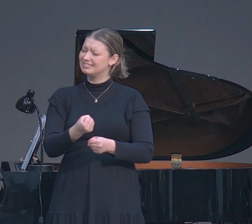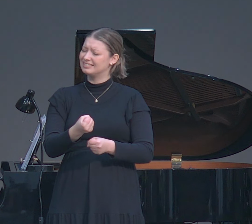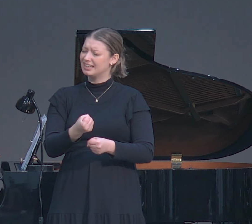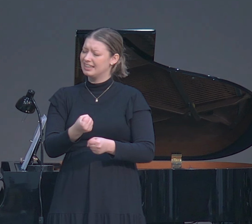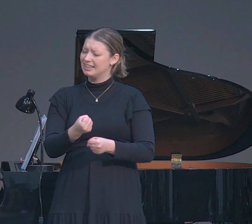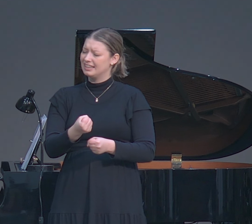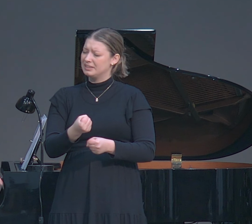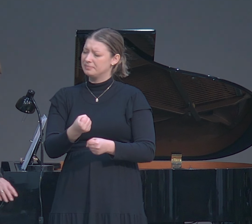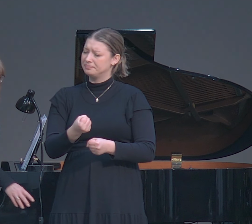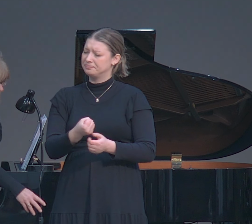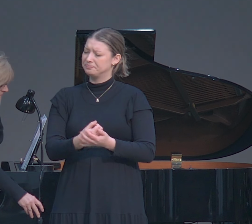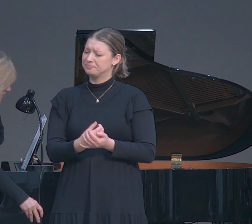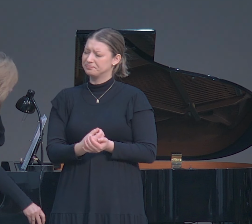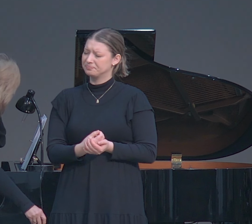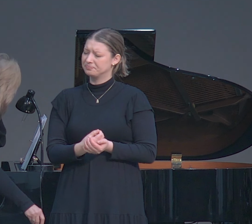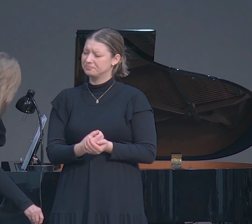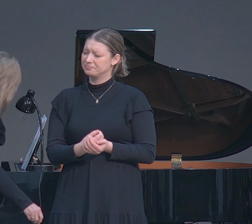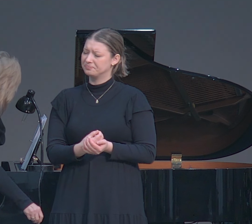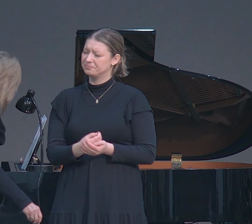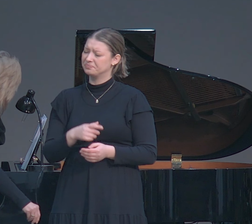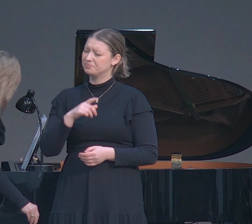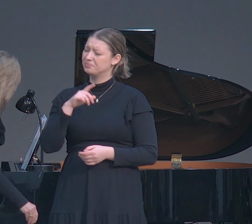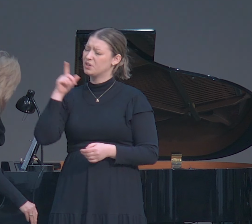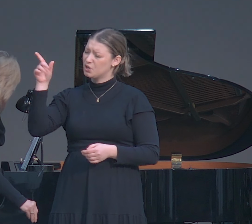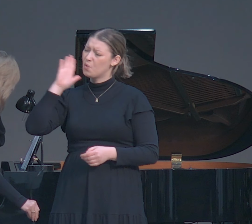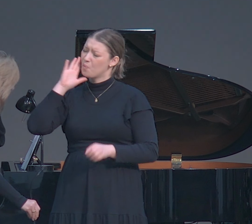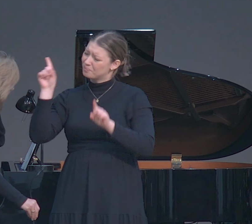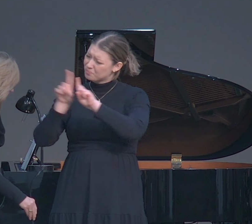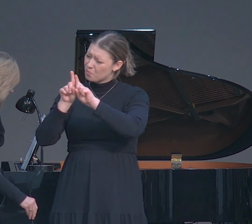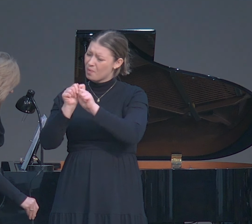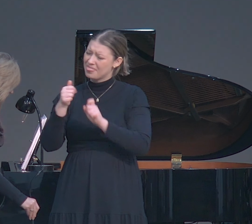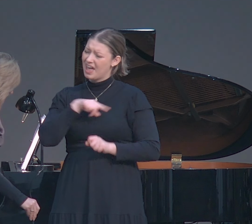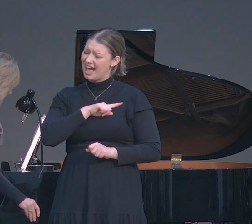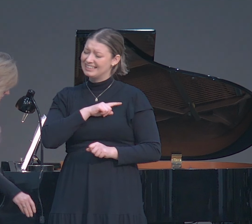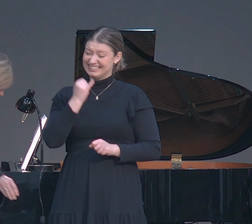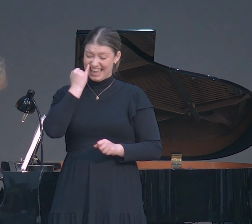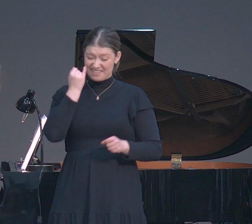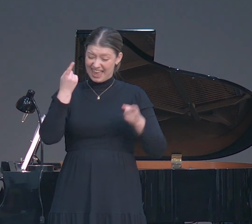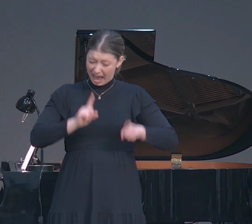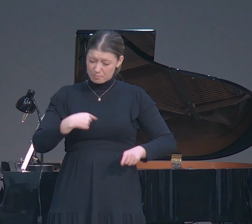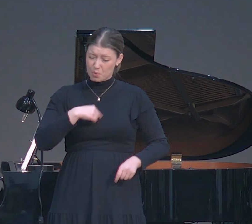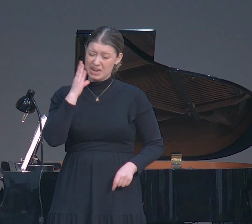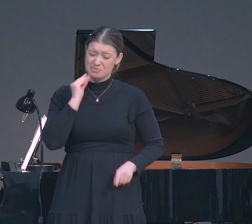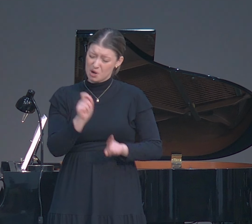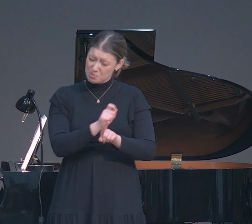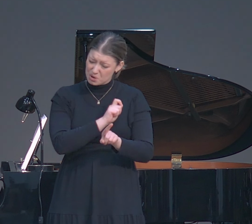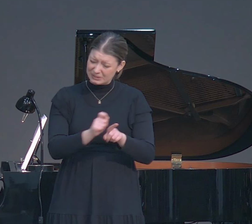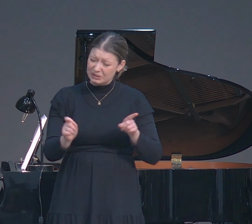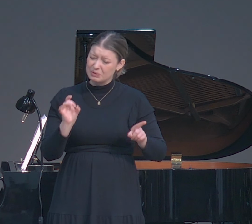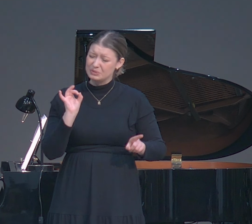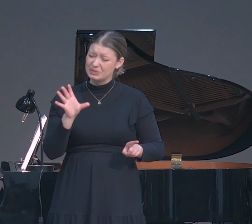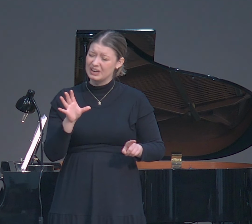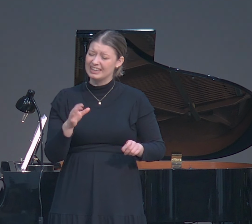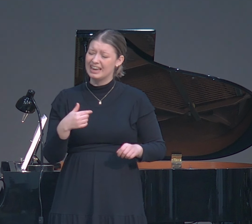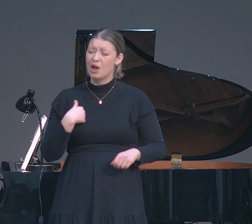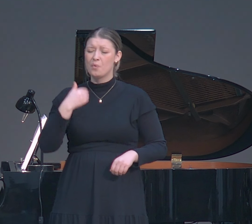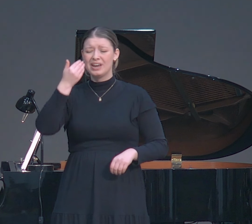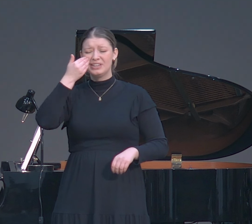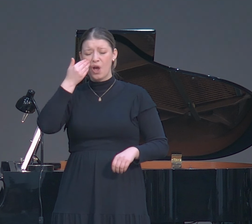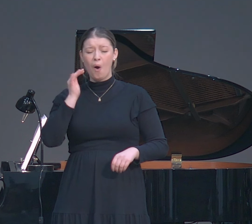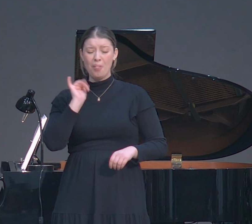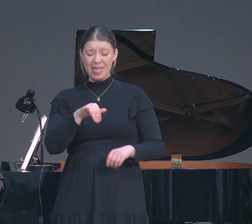that you will be with us, that if we do experience persecution, that it will be even cause